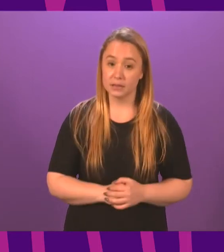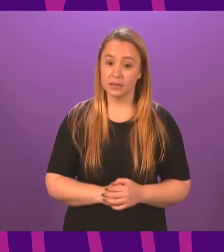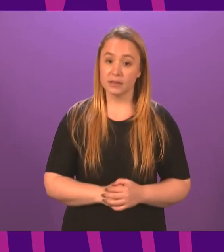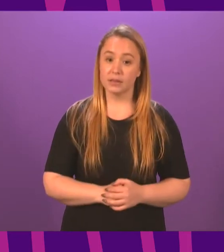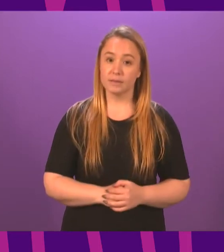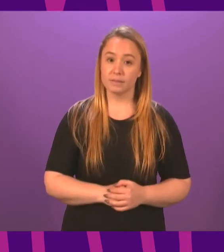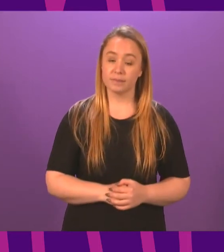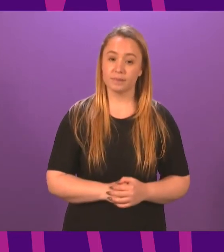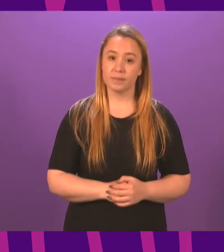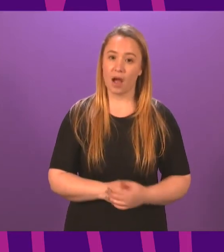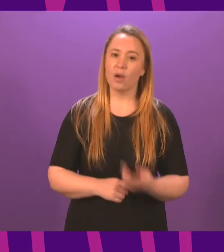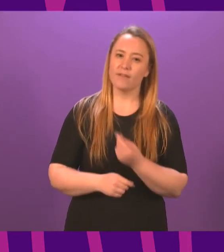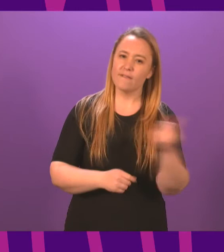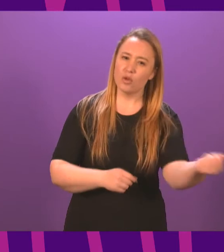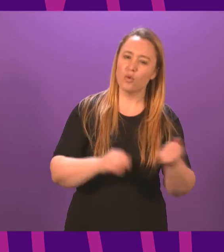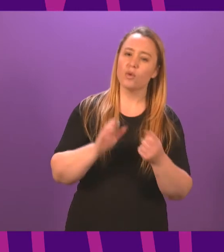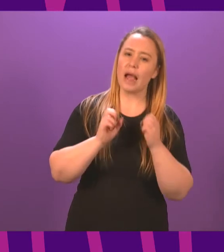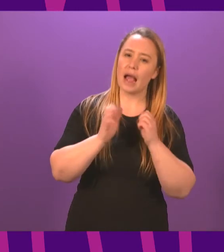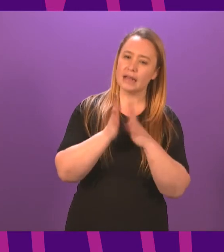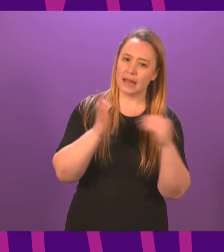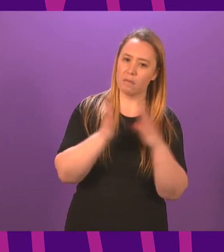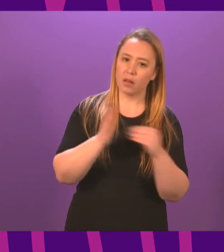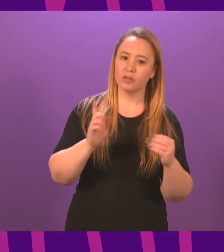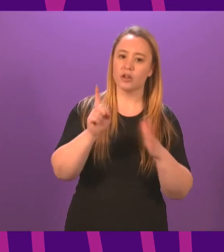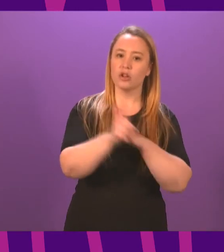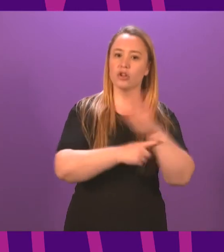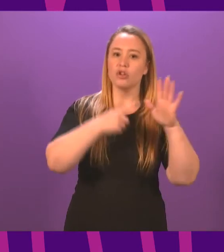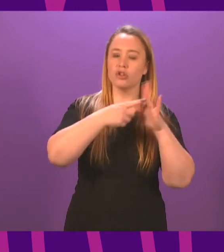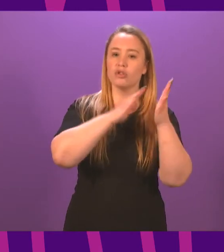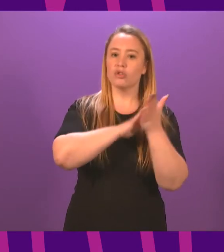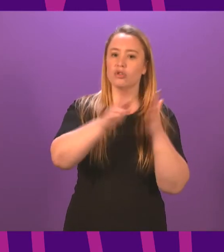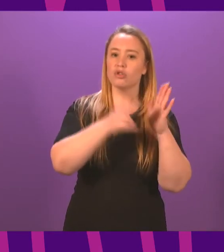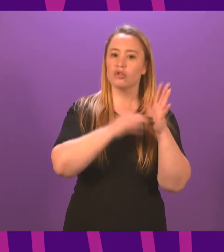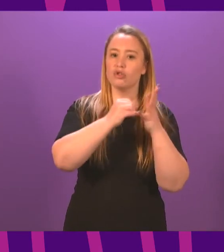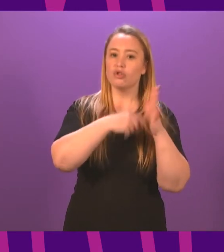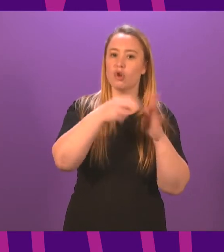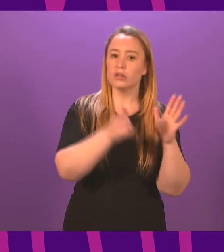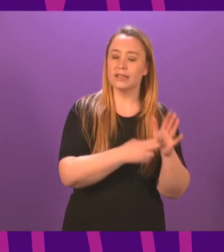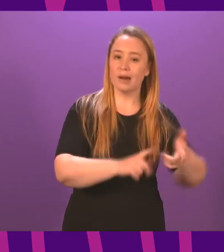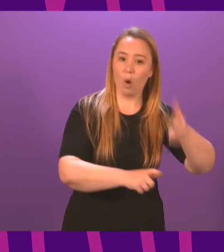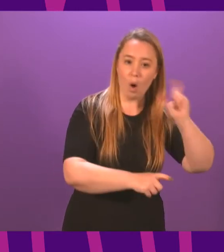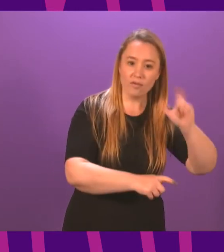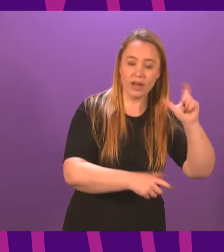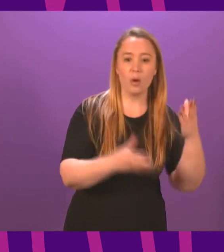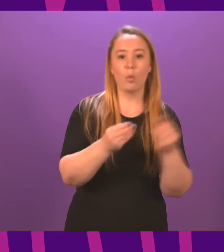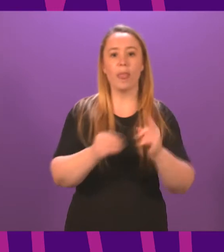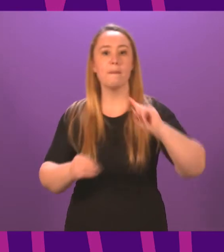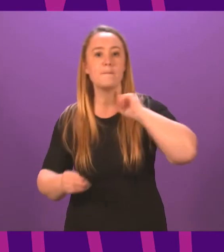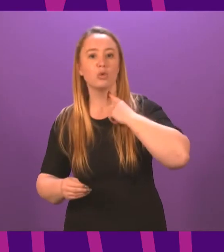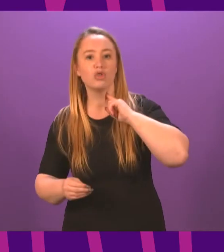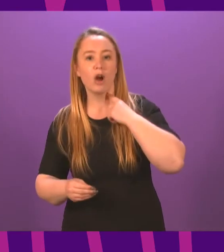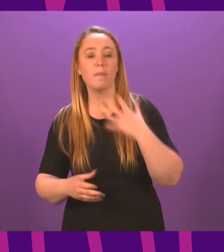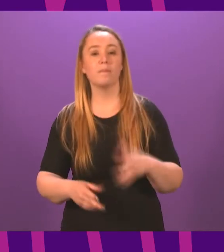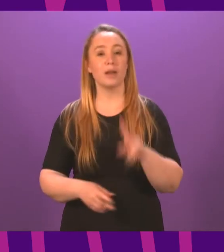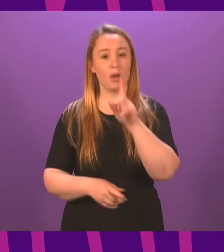will share just a few examples. Johnston Coffee Co, in conjunction with Elderslie Butchers, have provided over 1,200